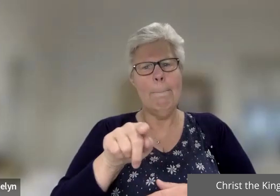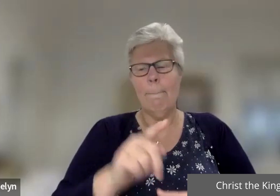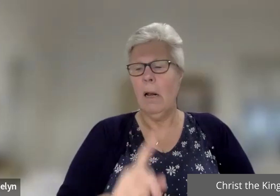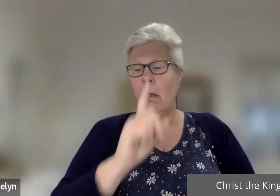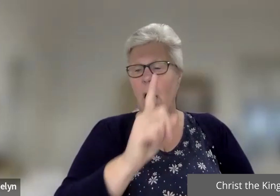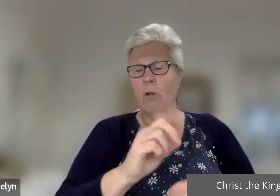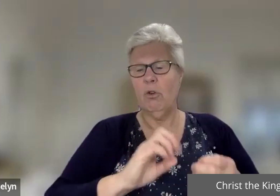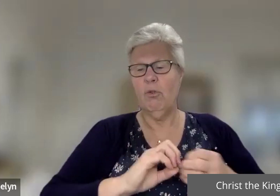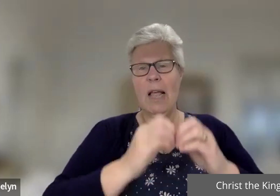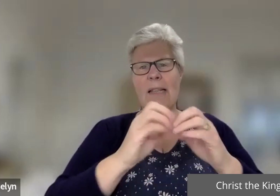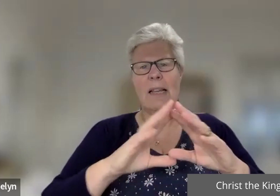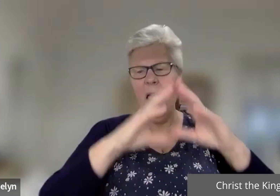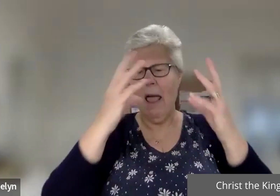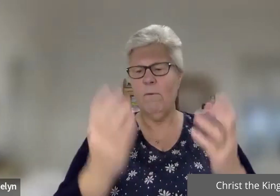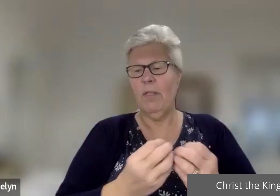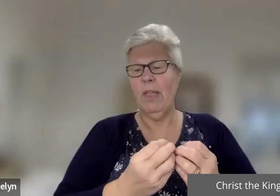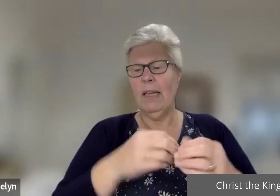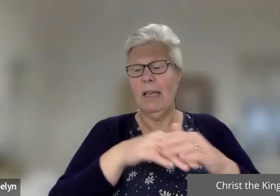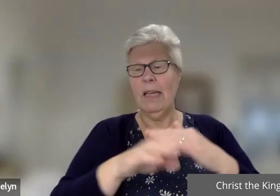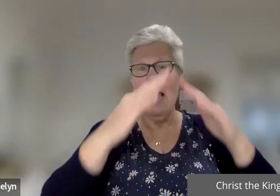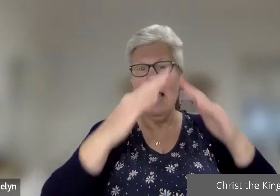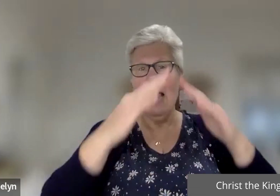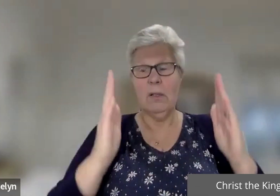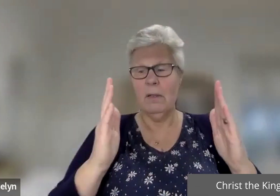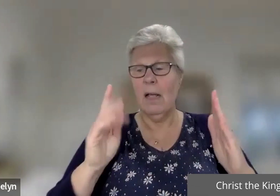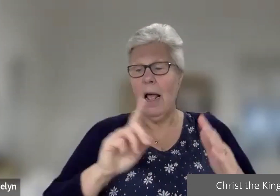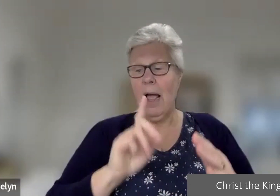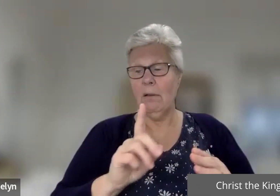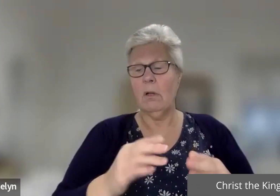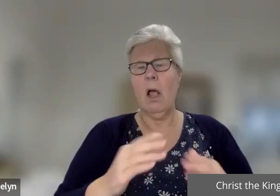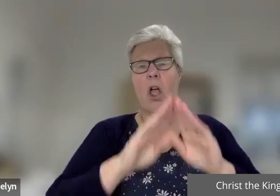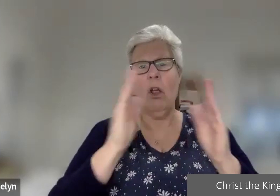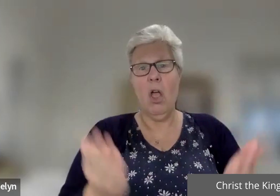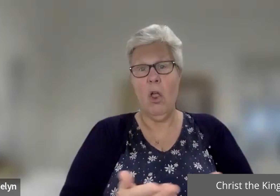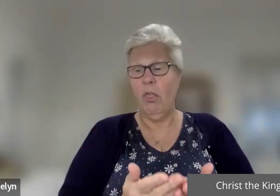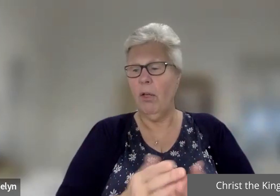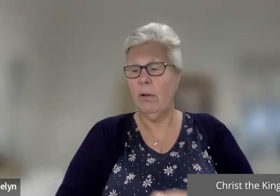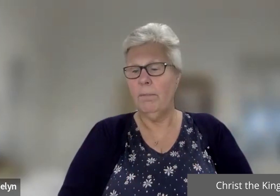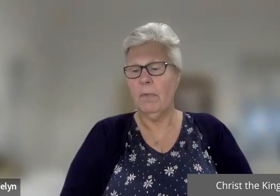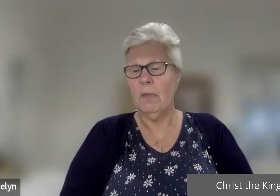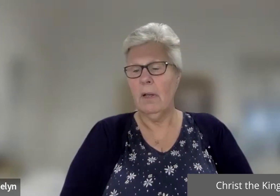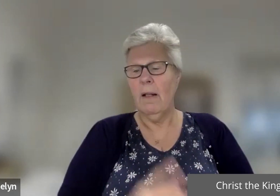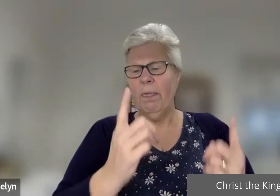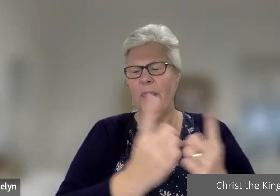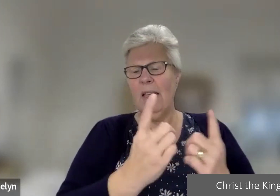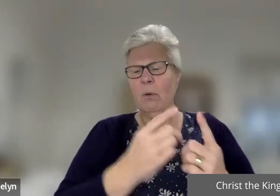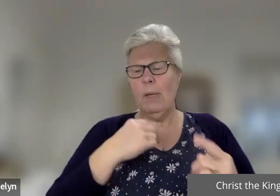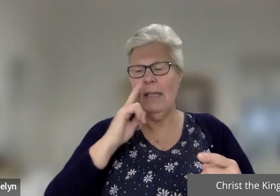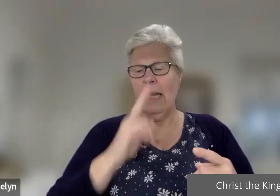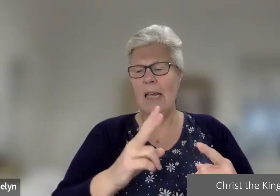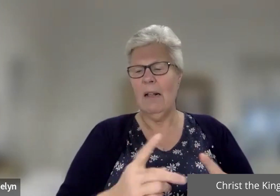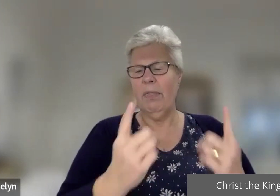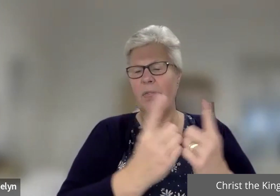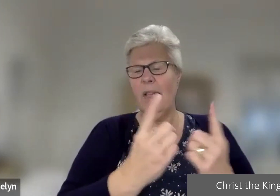Through him, God created everything in heaven and earth. Things